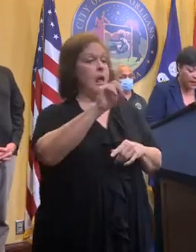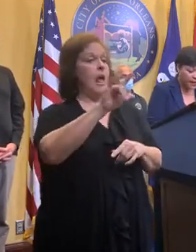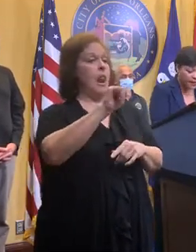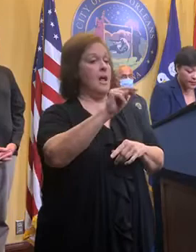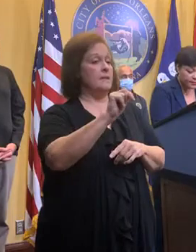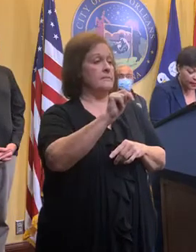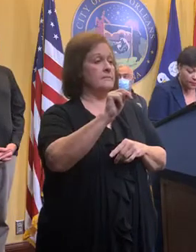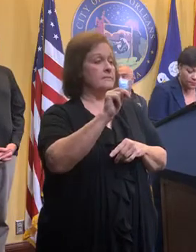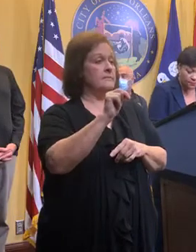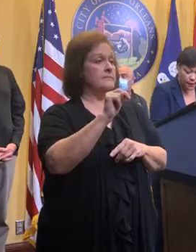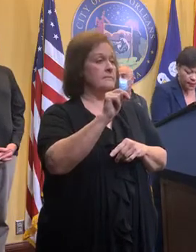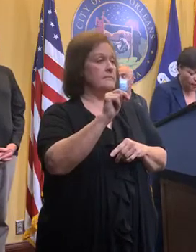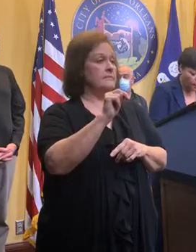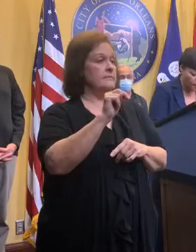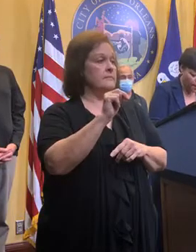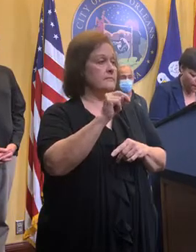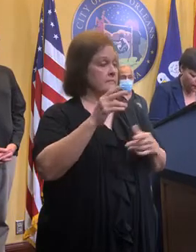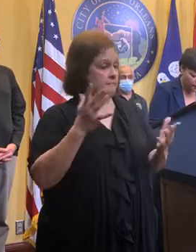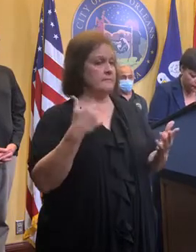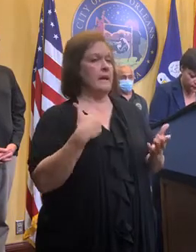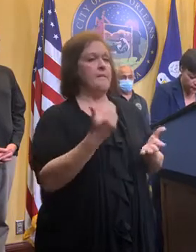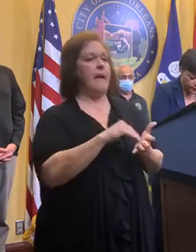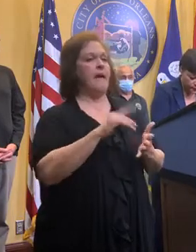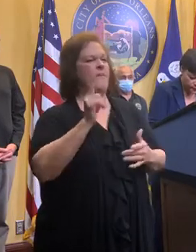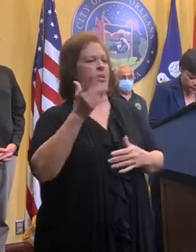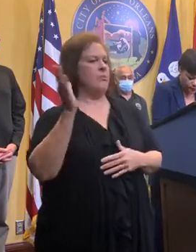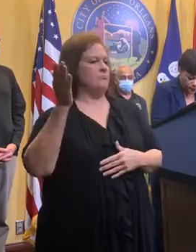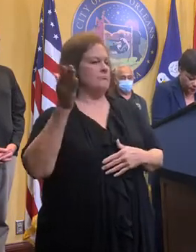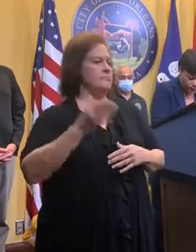Colin, and I'll be back.